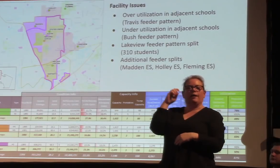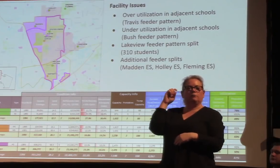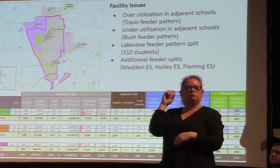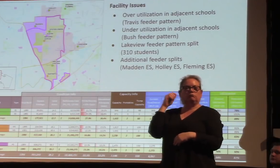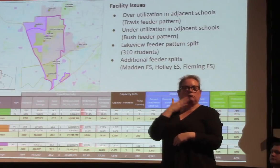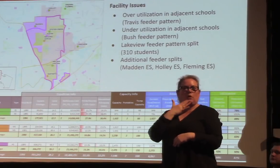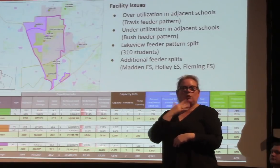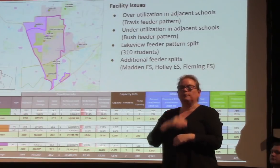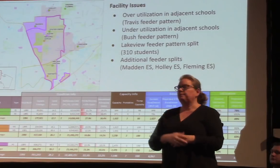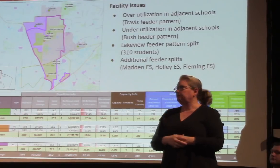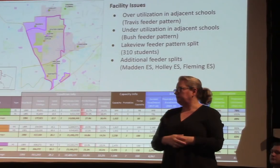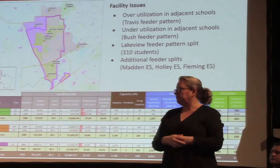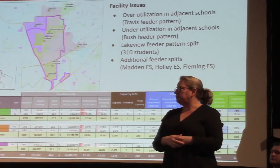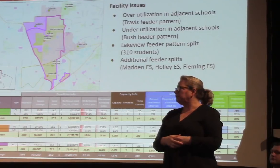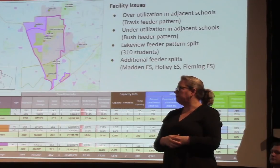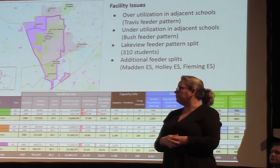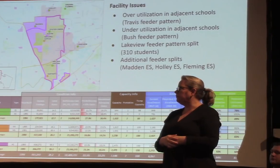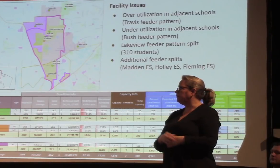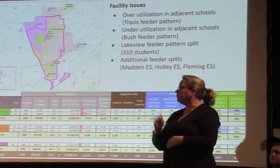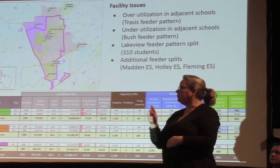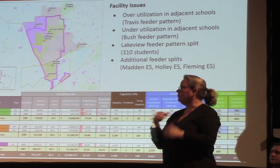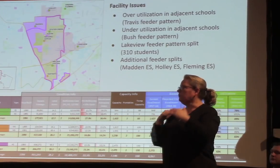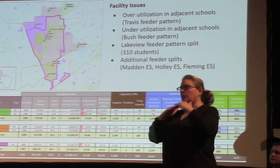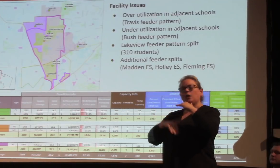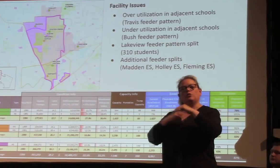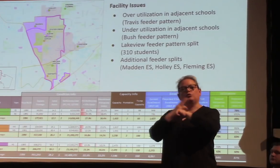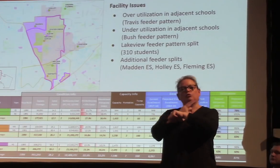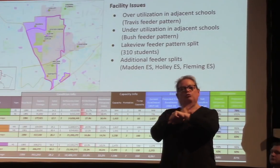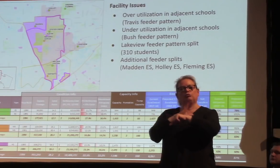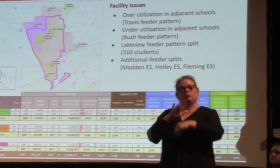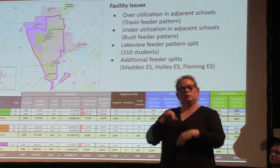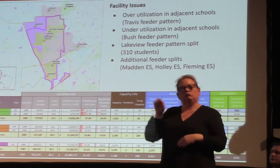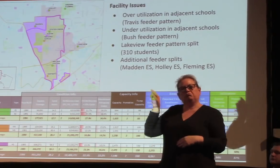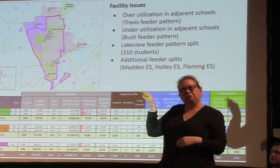Oyster Creek. And we've got under-utilization at Garcia and Satarsha.